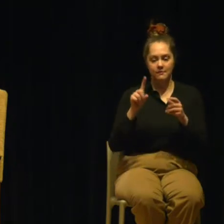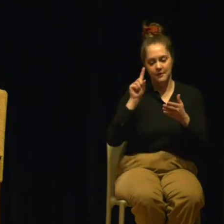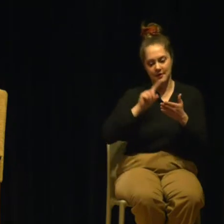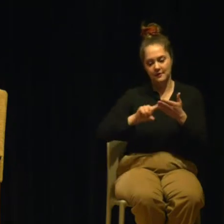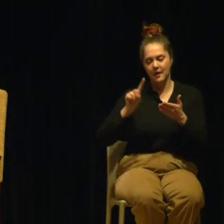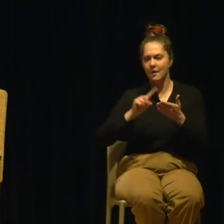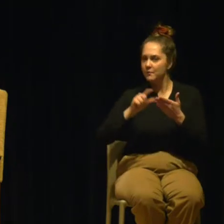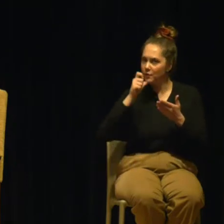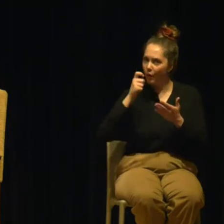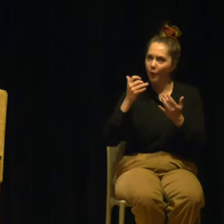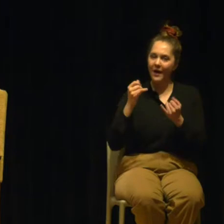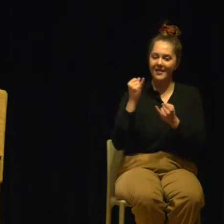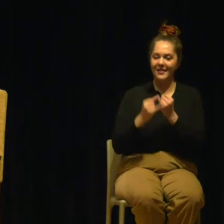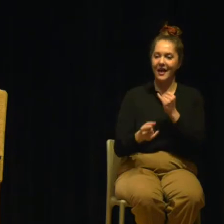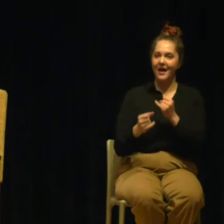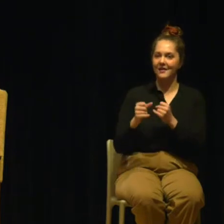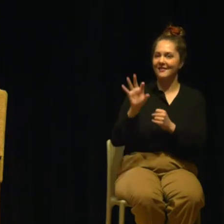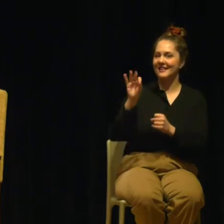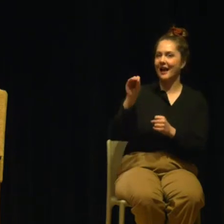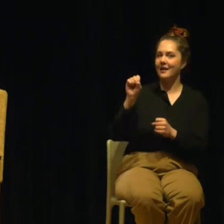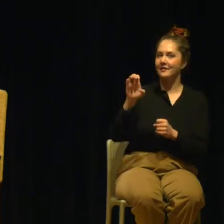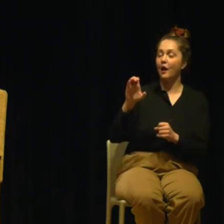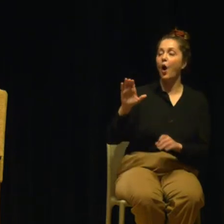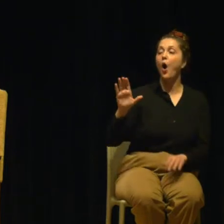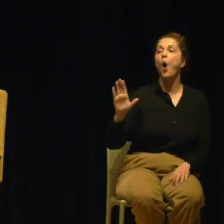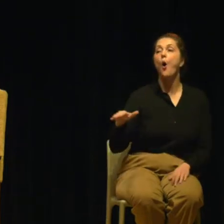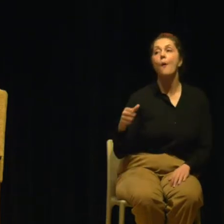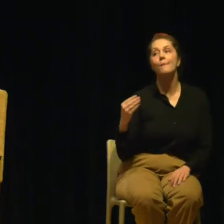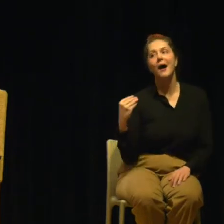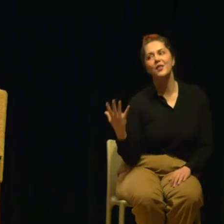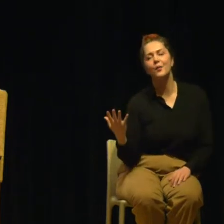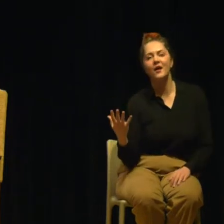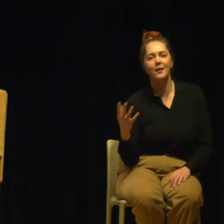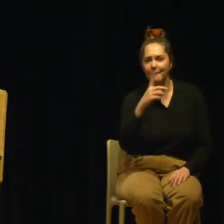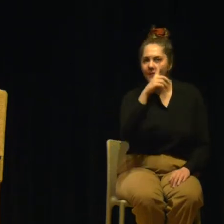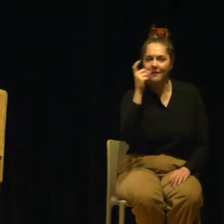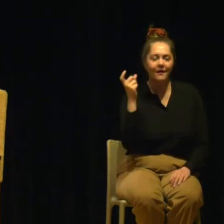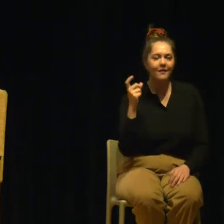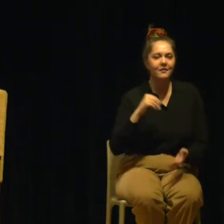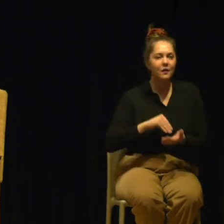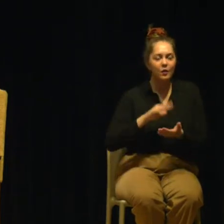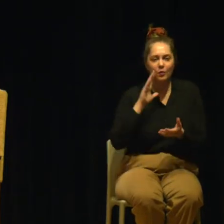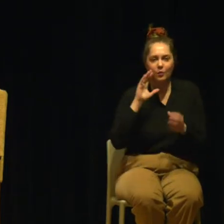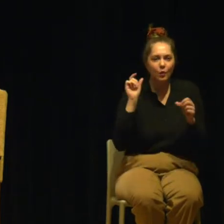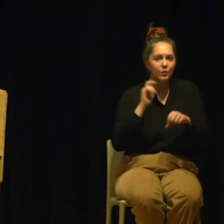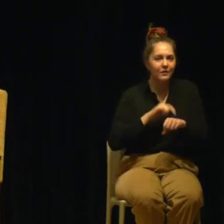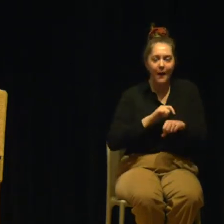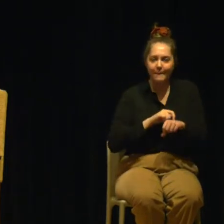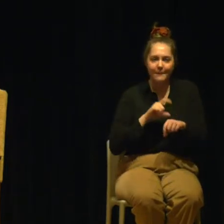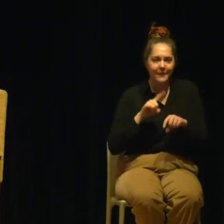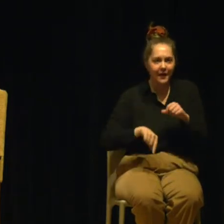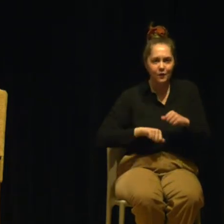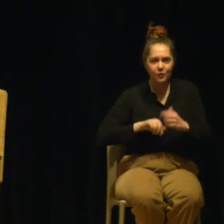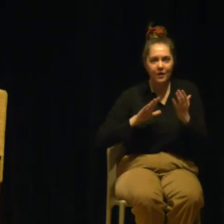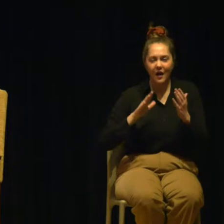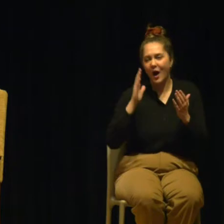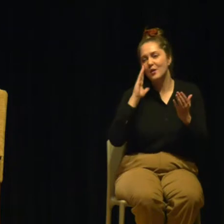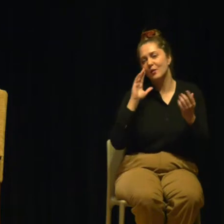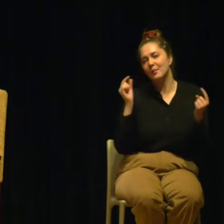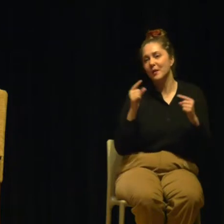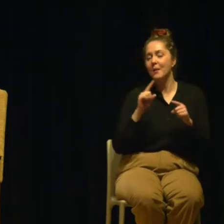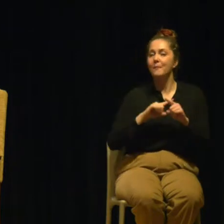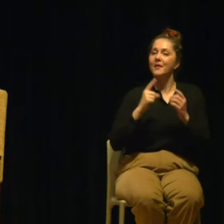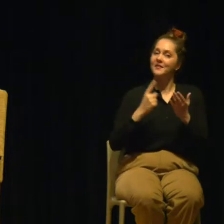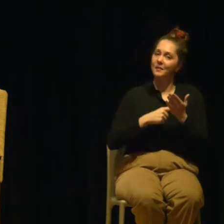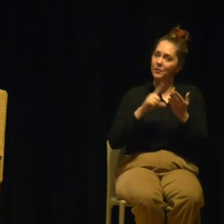half of the appointment to try to say, oh, by the way, because you're not going to get to it. And I know it's a pain, but sometimes you just got to come